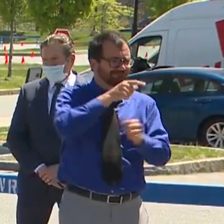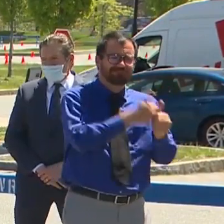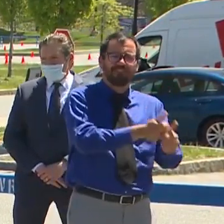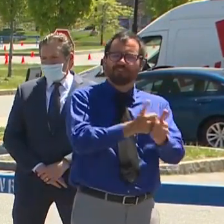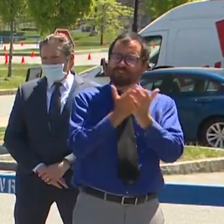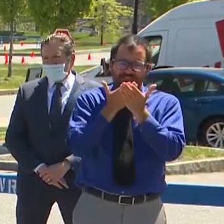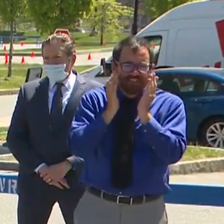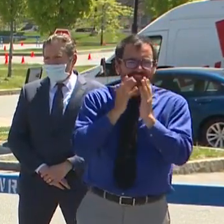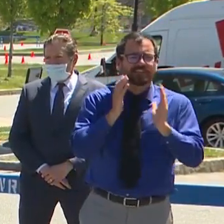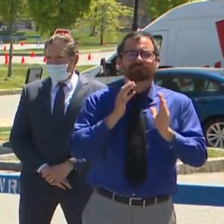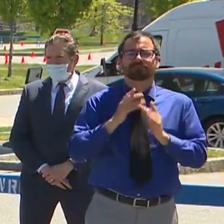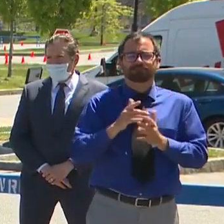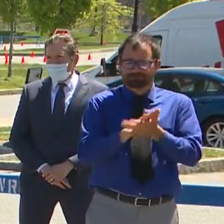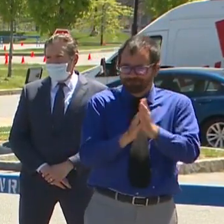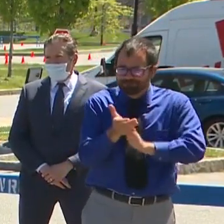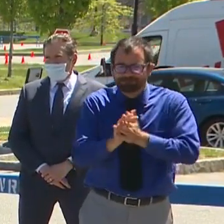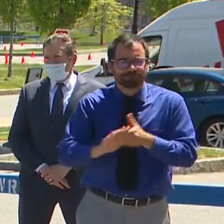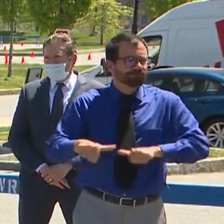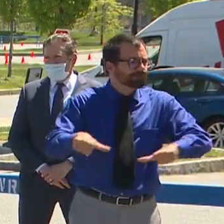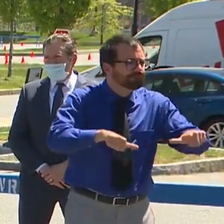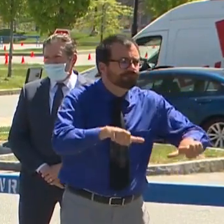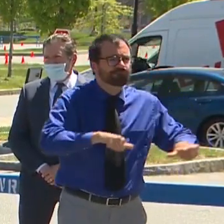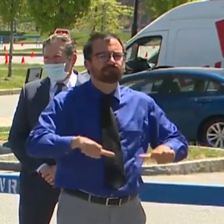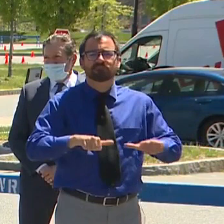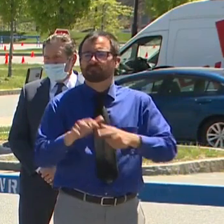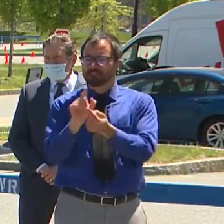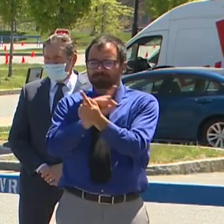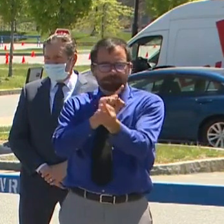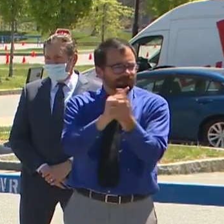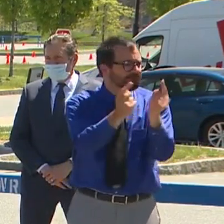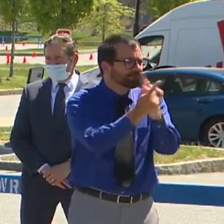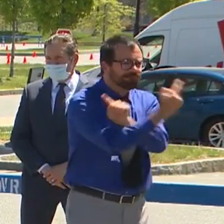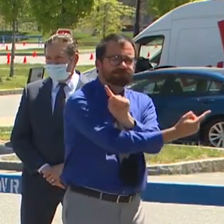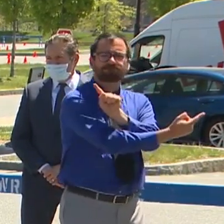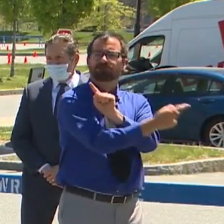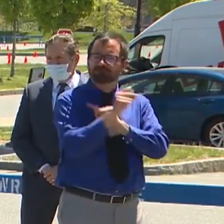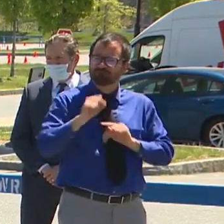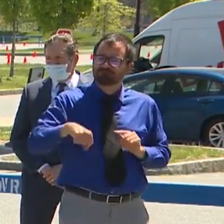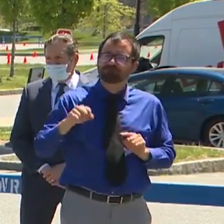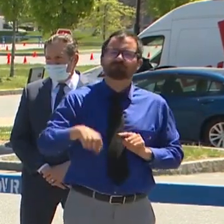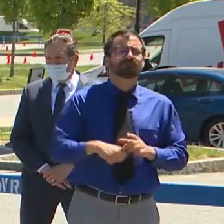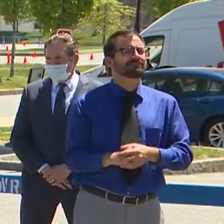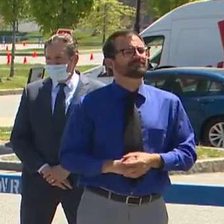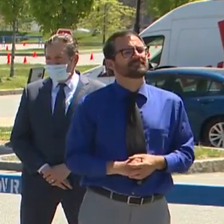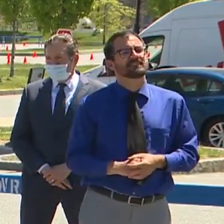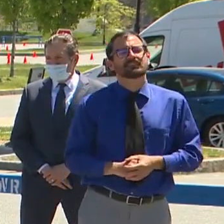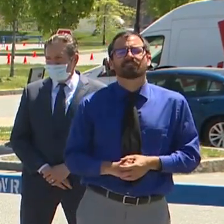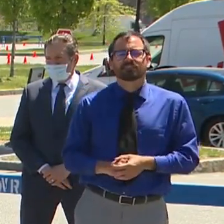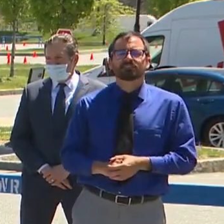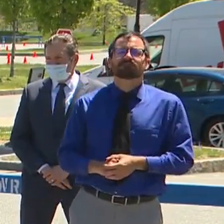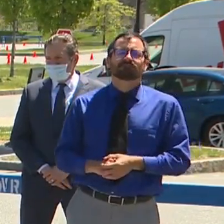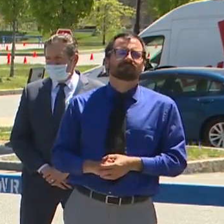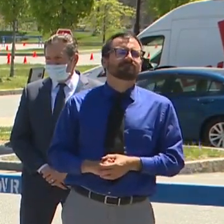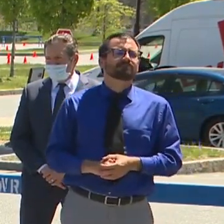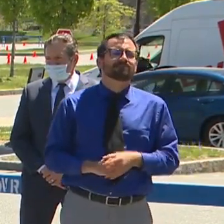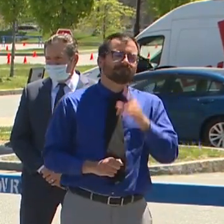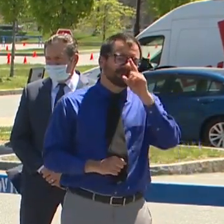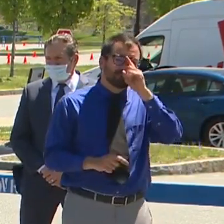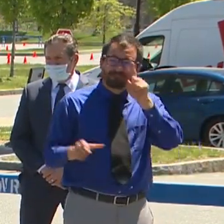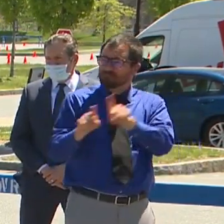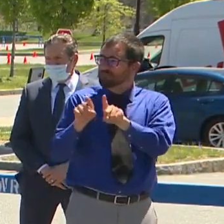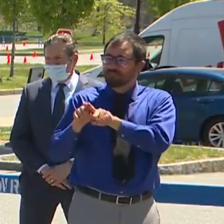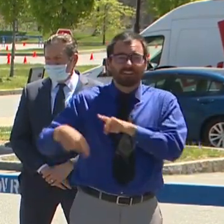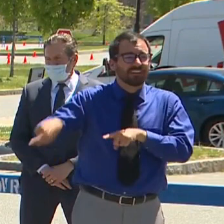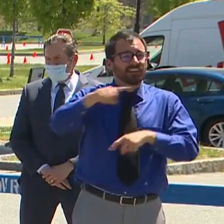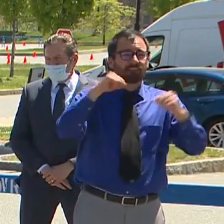Other things like ensuring we don't have large events, and so today I'm announcing an executive order with the Board of Health canceling all public events